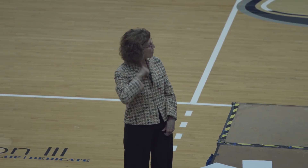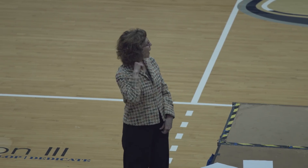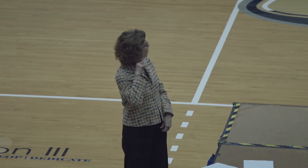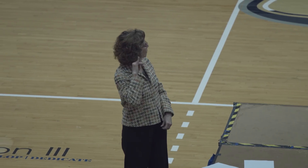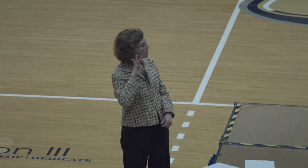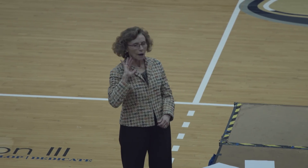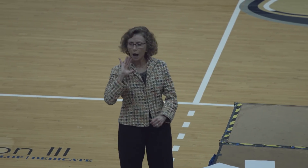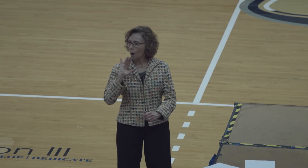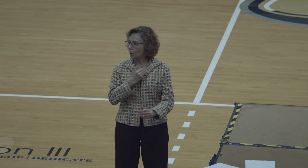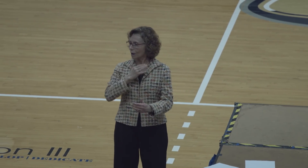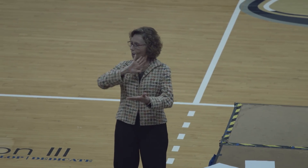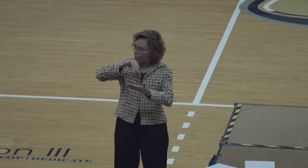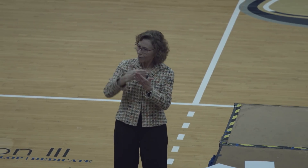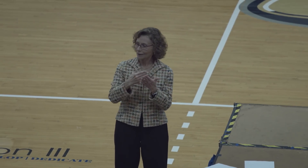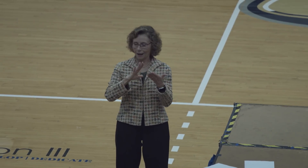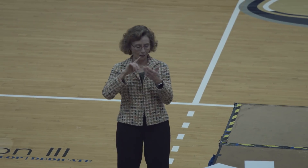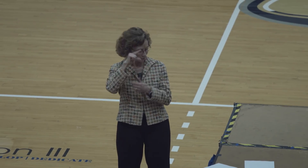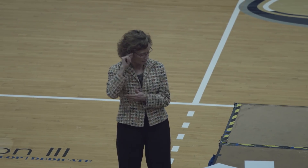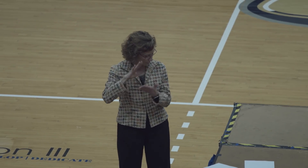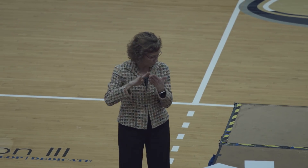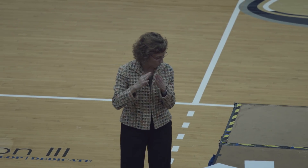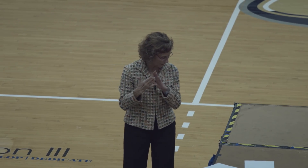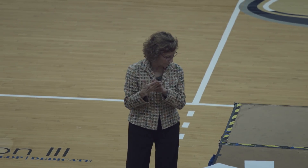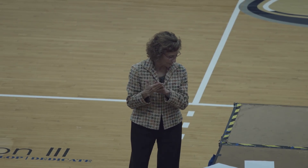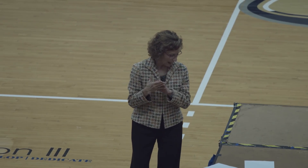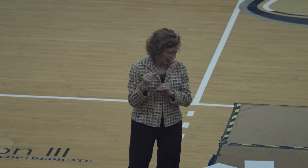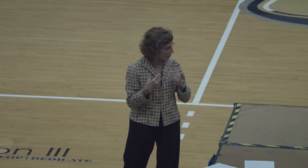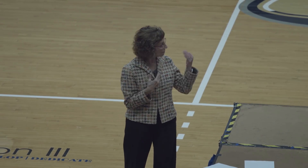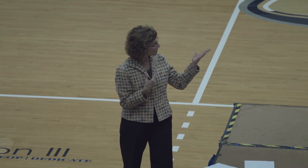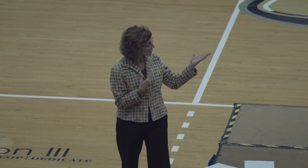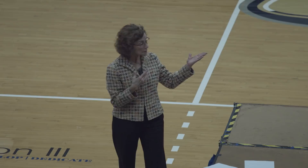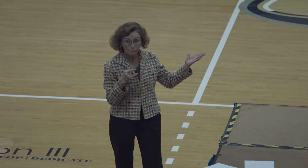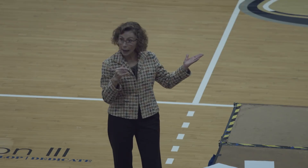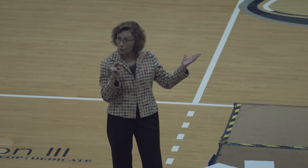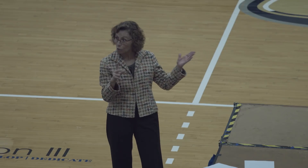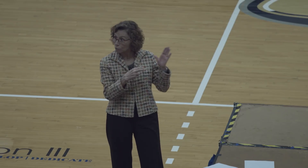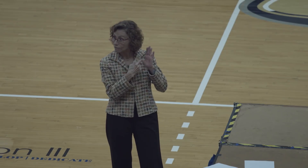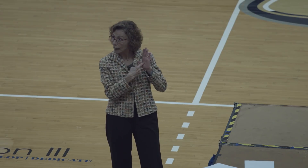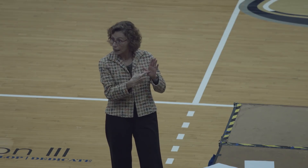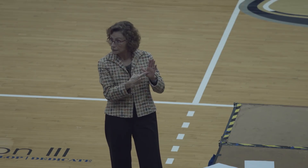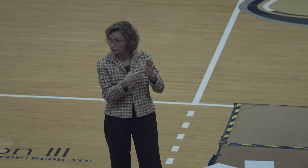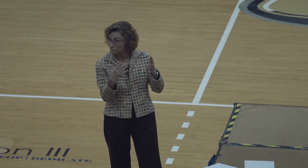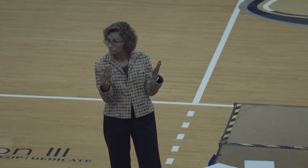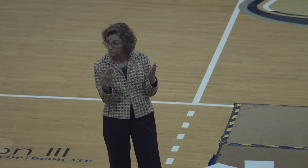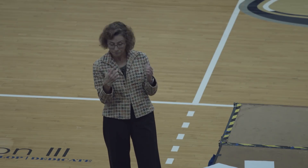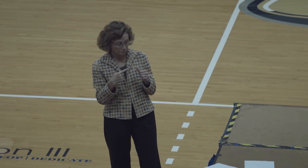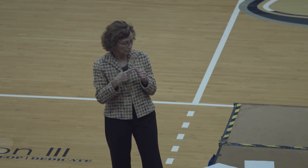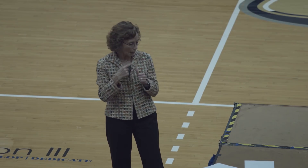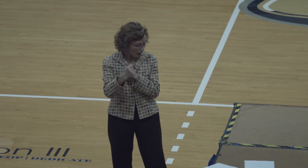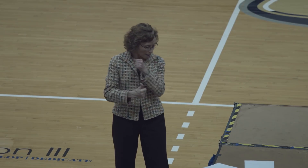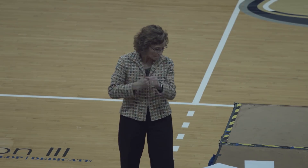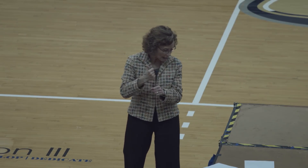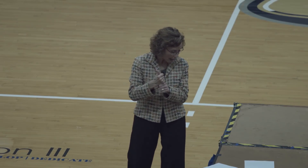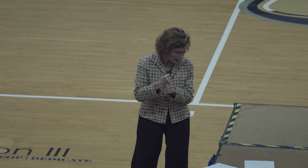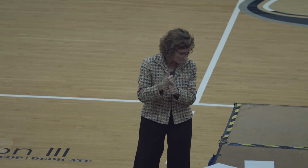all. We are very proud of our Gallaudet community, and this panel